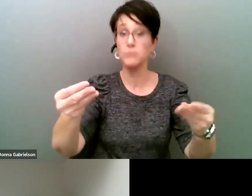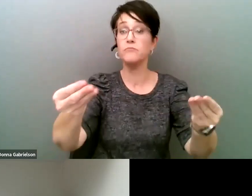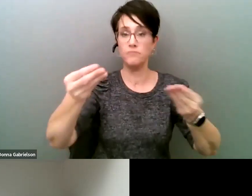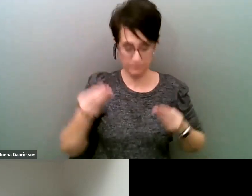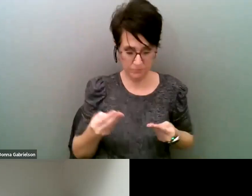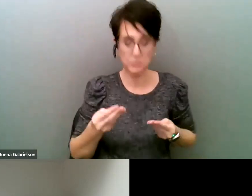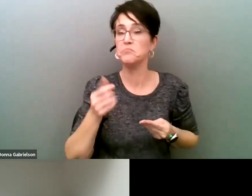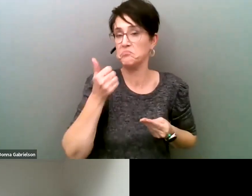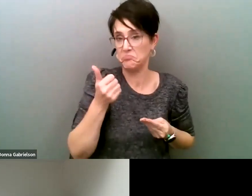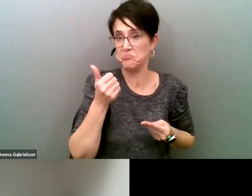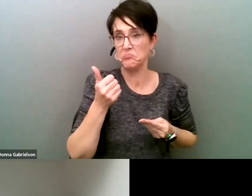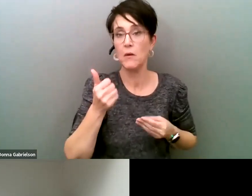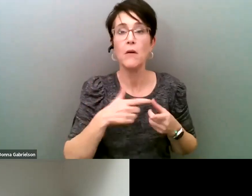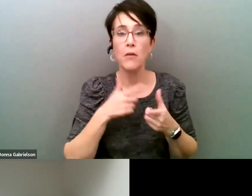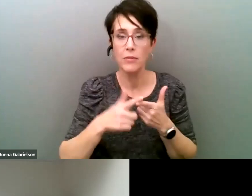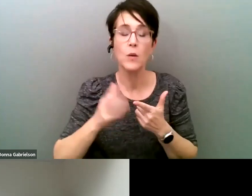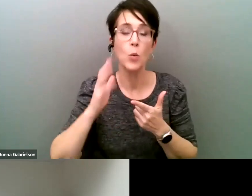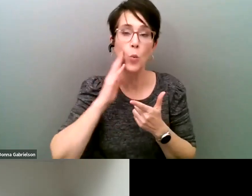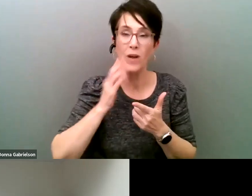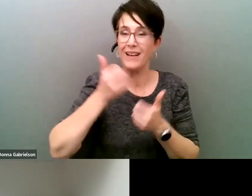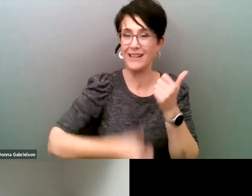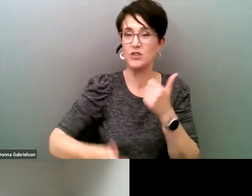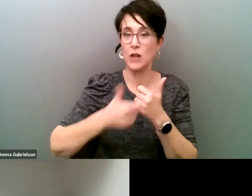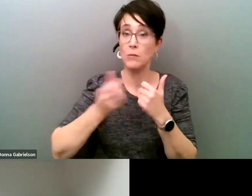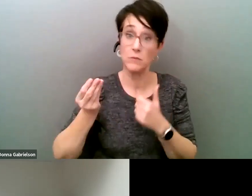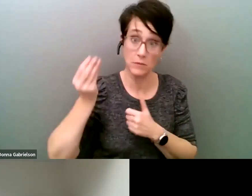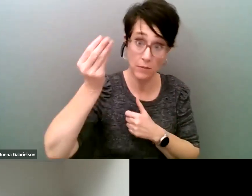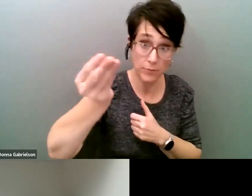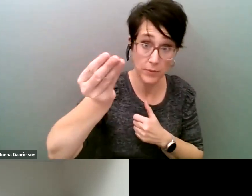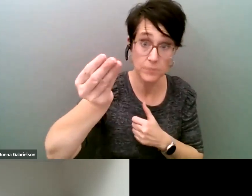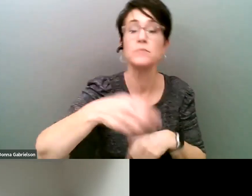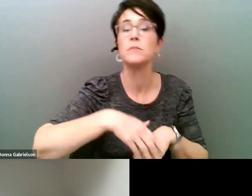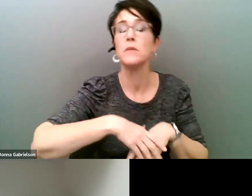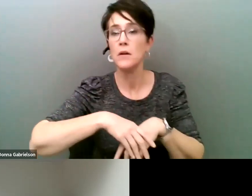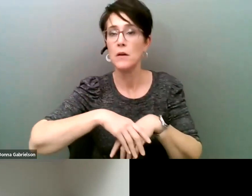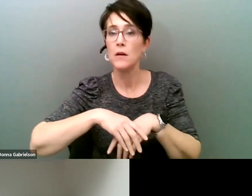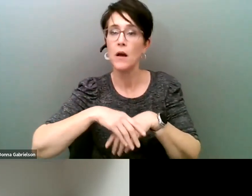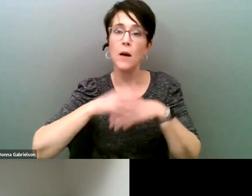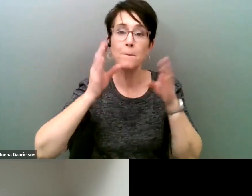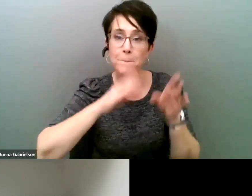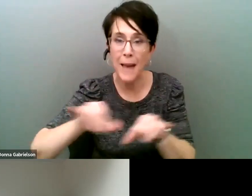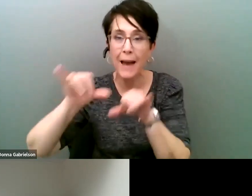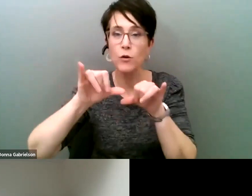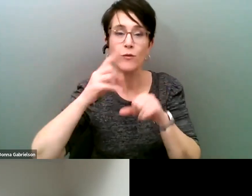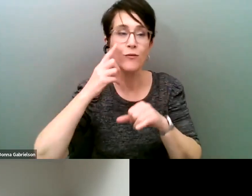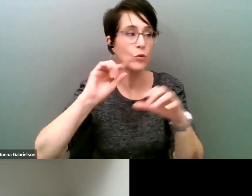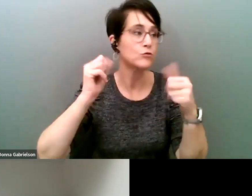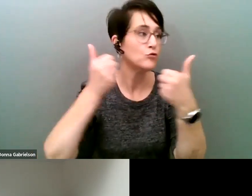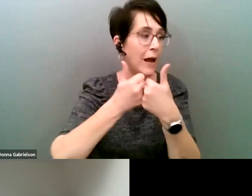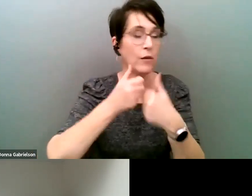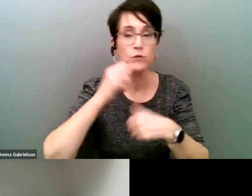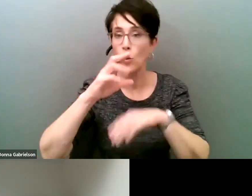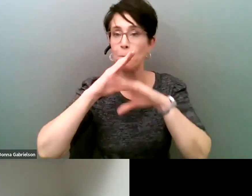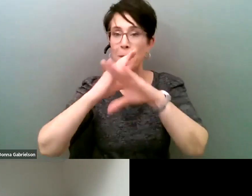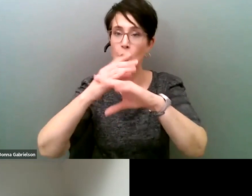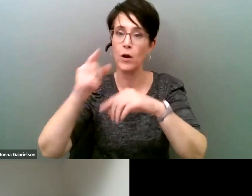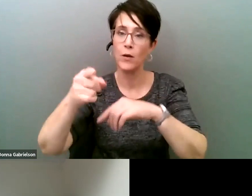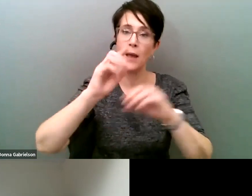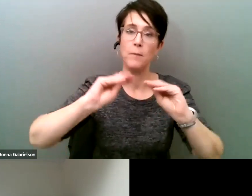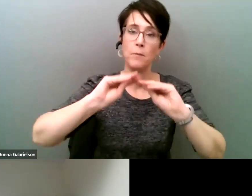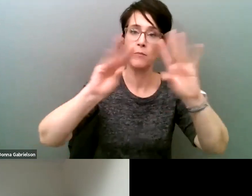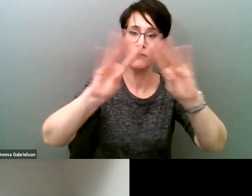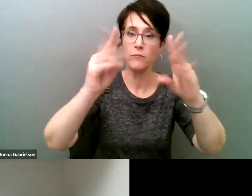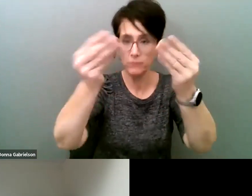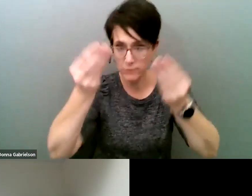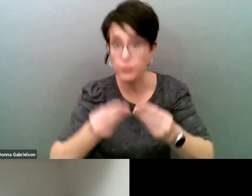address any issues that become a pattern of challenge or barrier or anything like that.